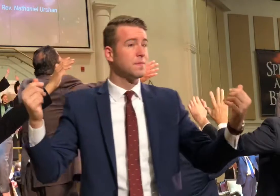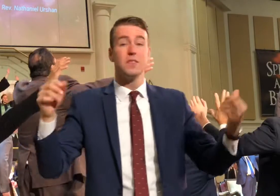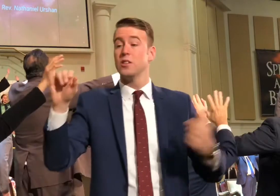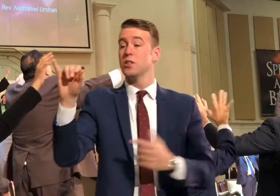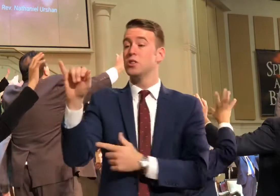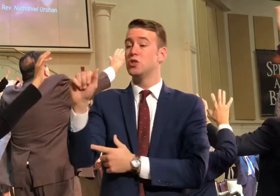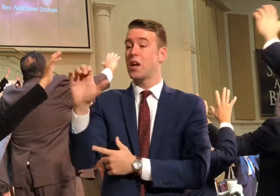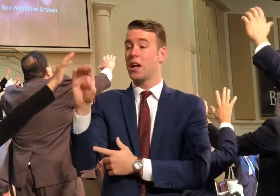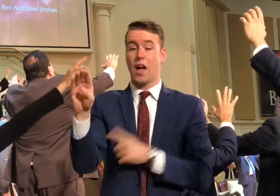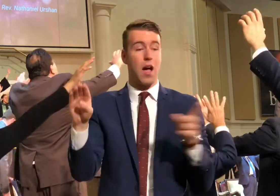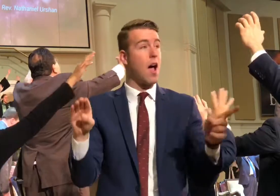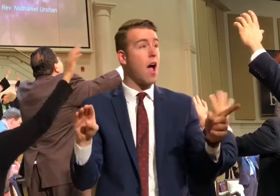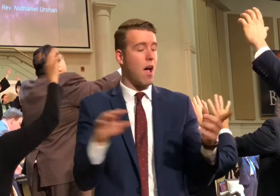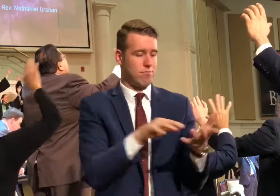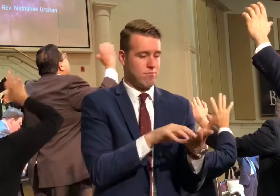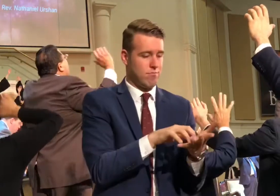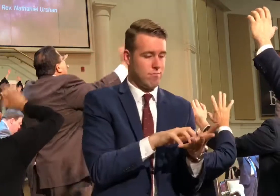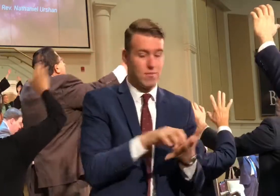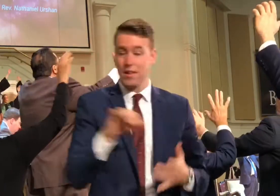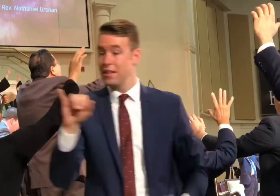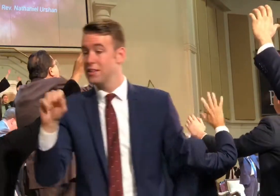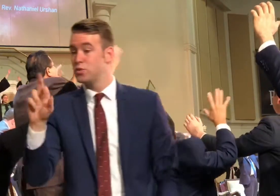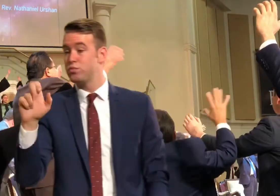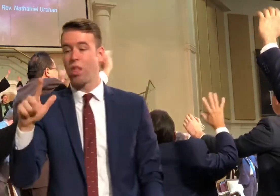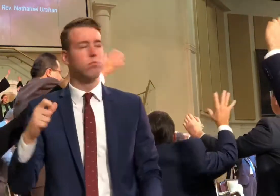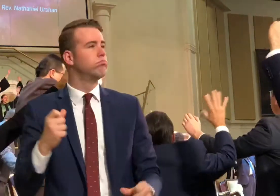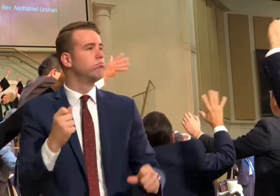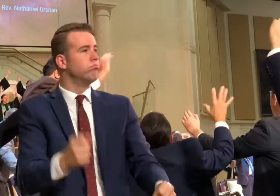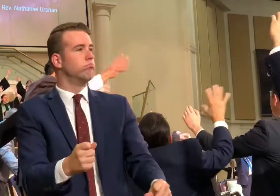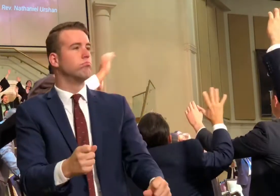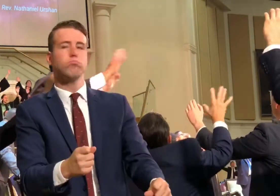Jacob's sick, but Israel is alive.